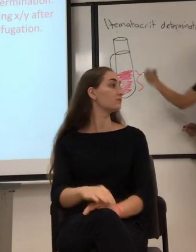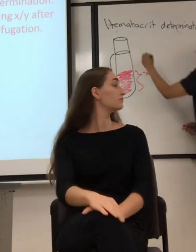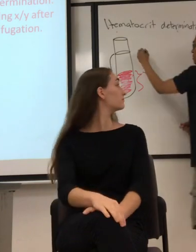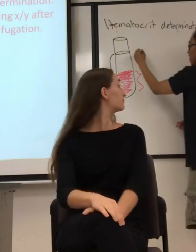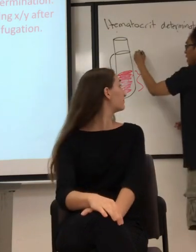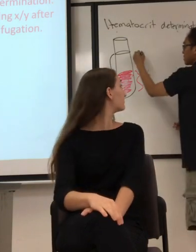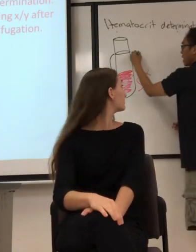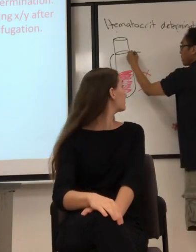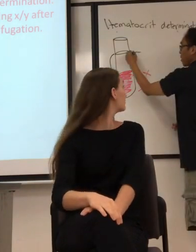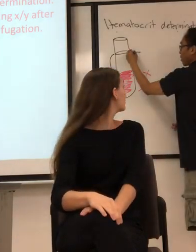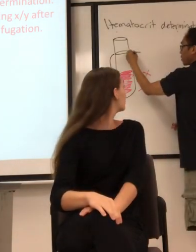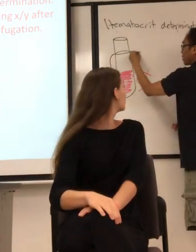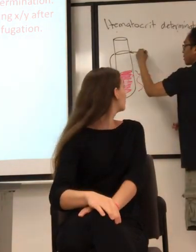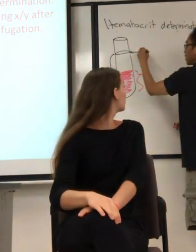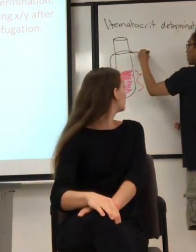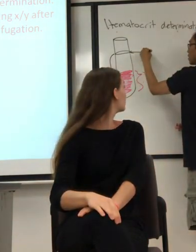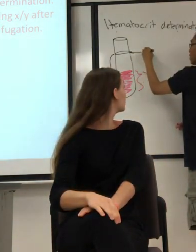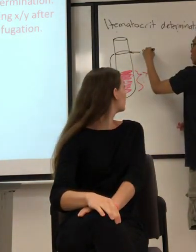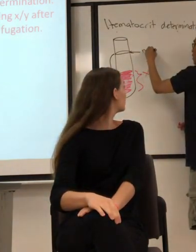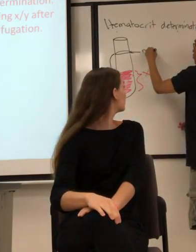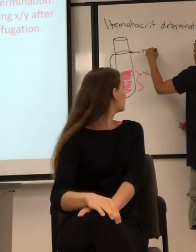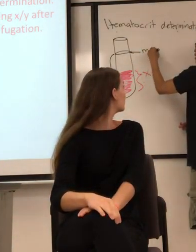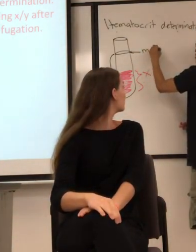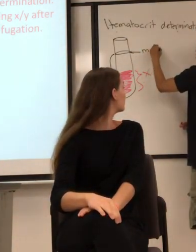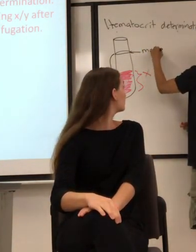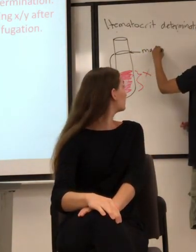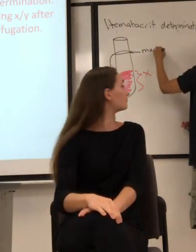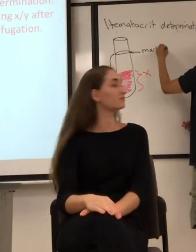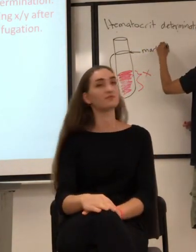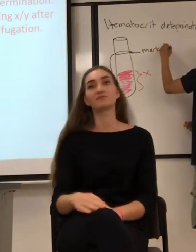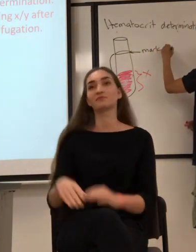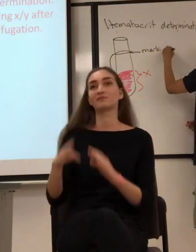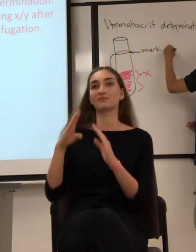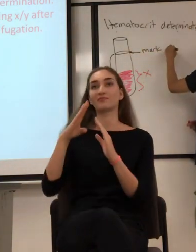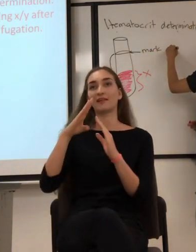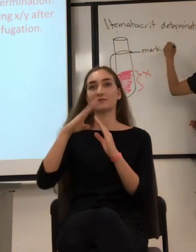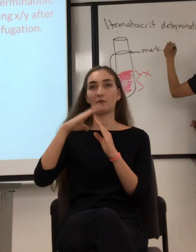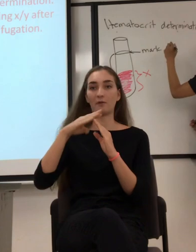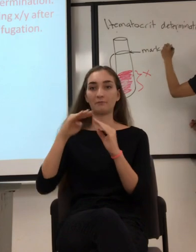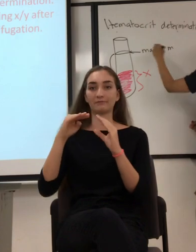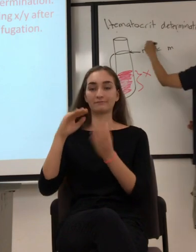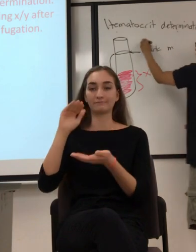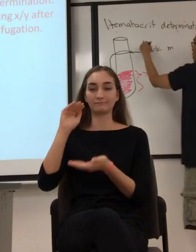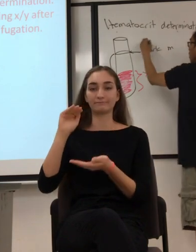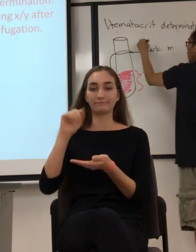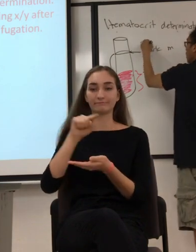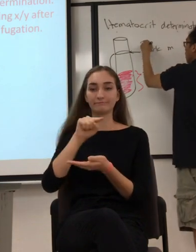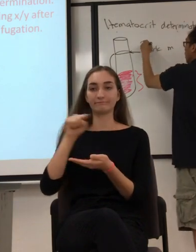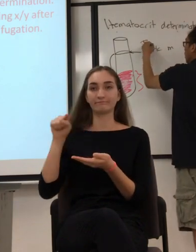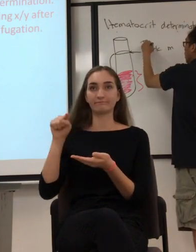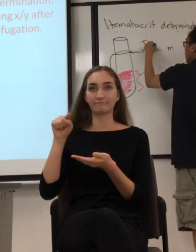Right? So that top mark, whatever it is, whatever you measure it to be,